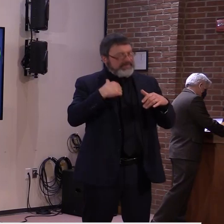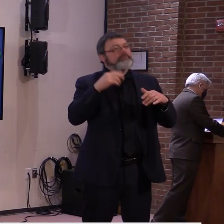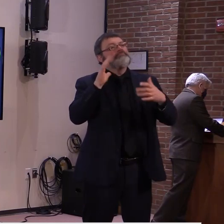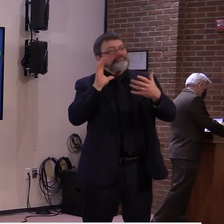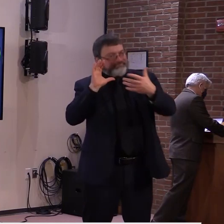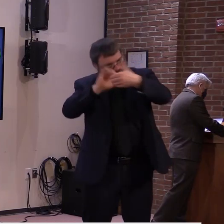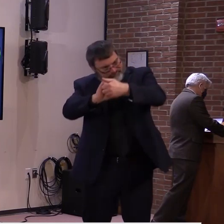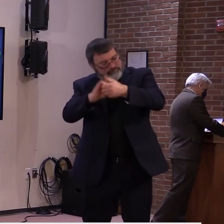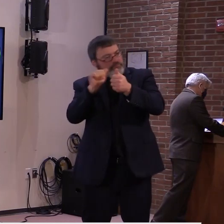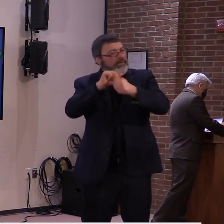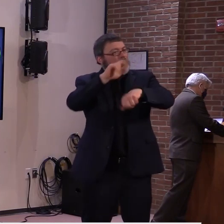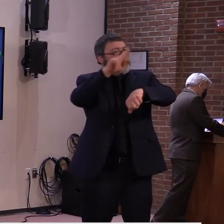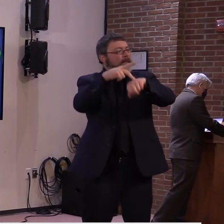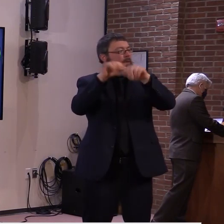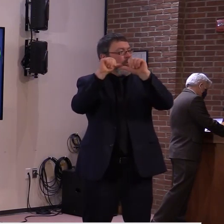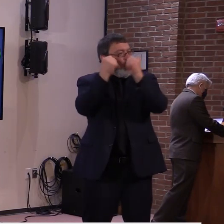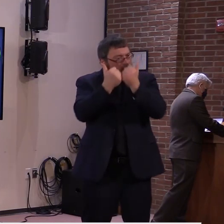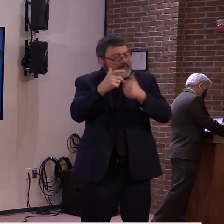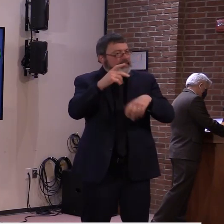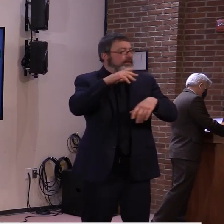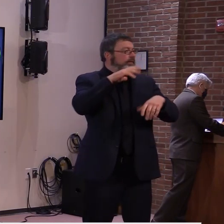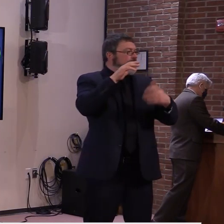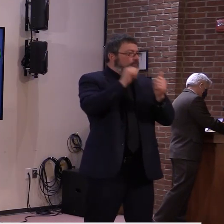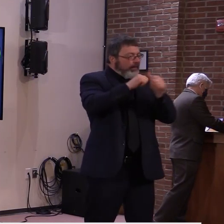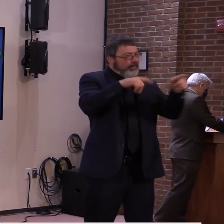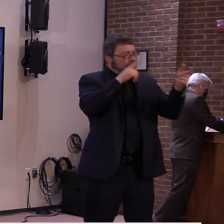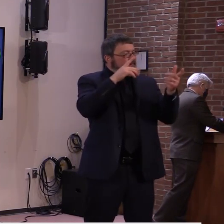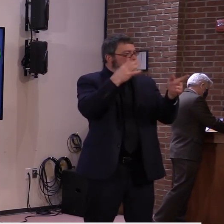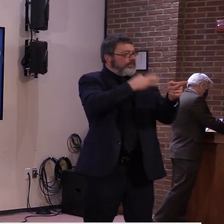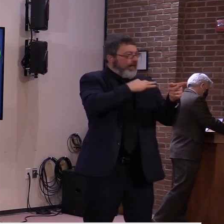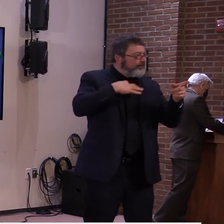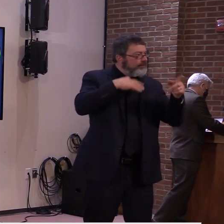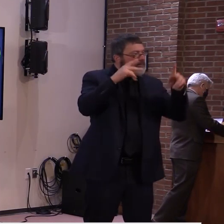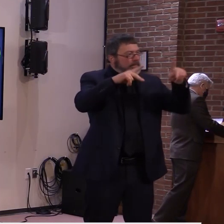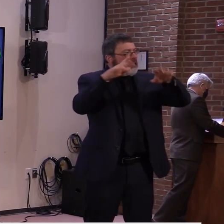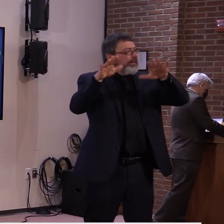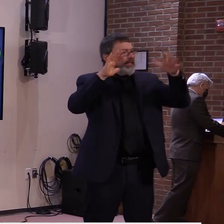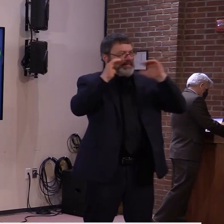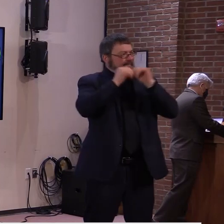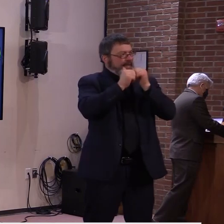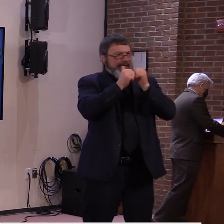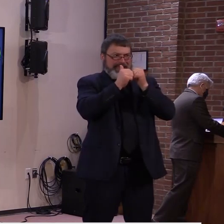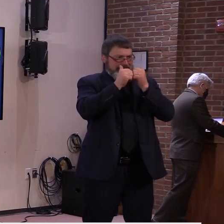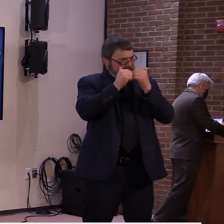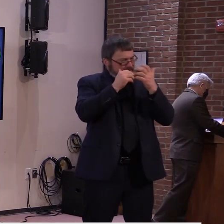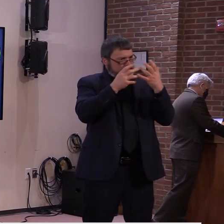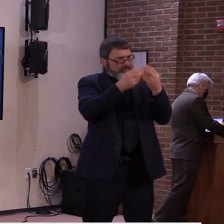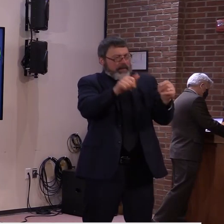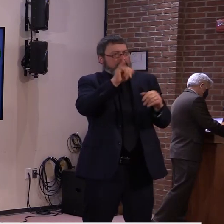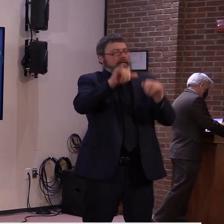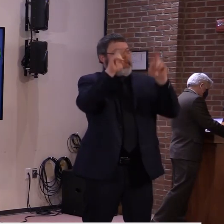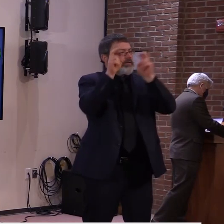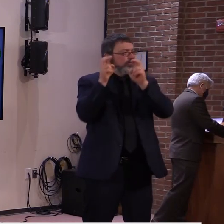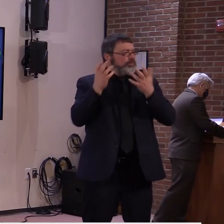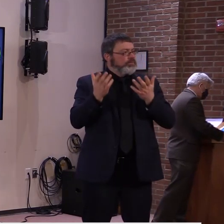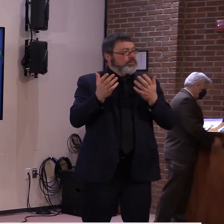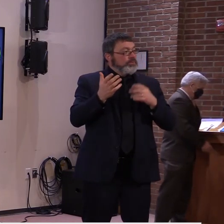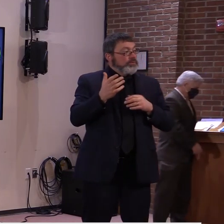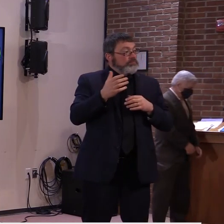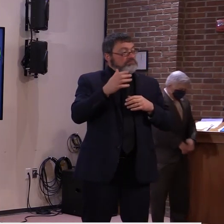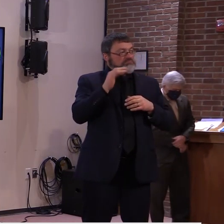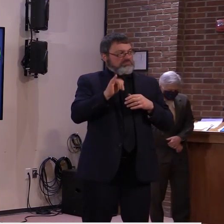as well as representatives from various agencies inside of state government. The task force met for the first time yesterday, and